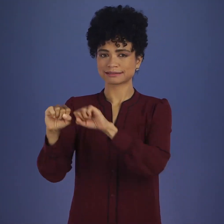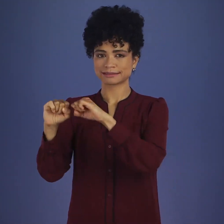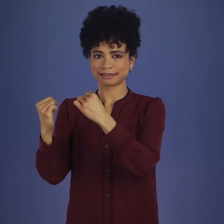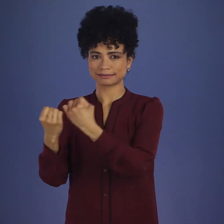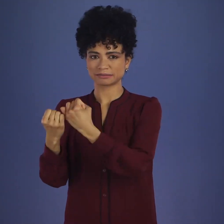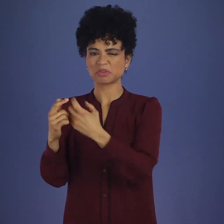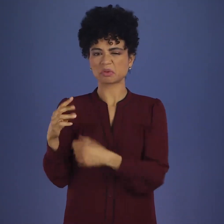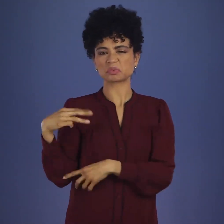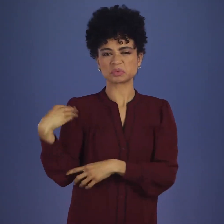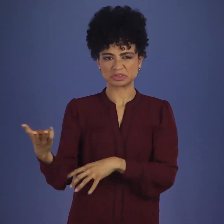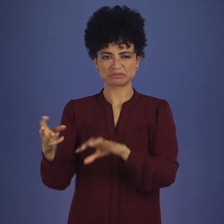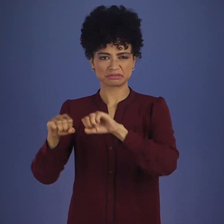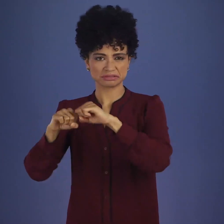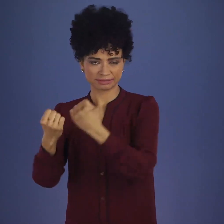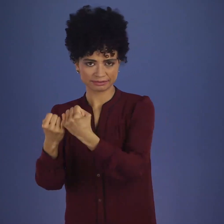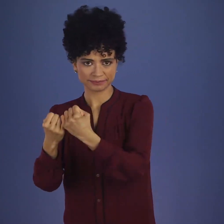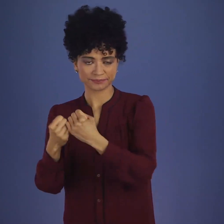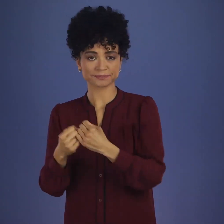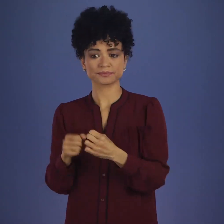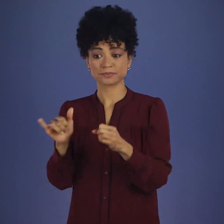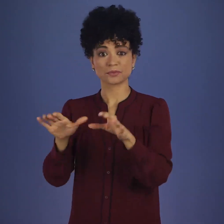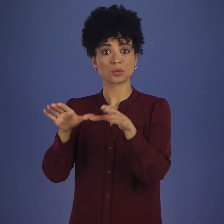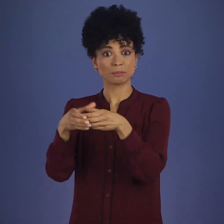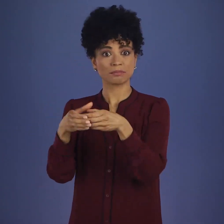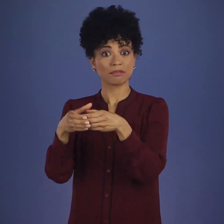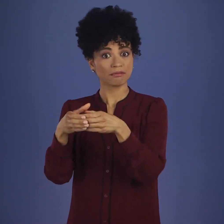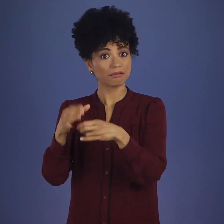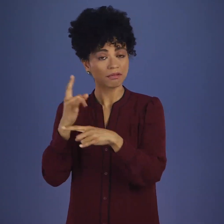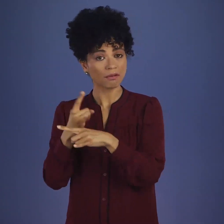the answer to alcoholism.